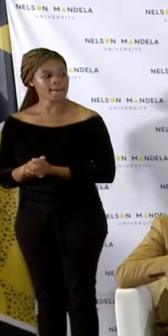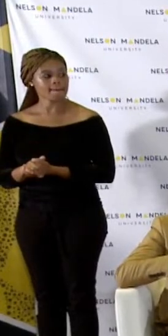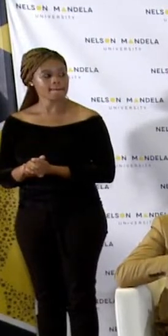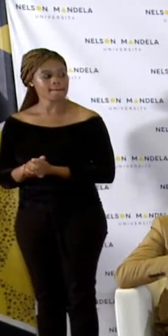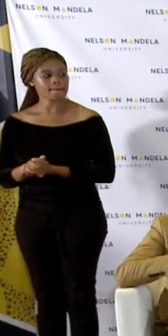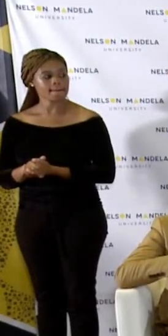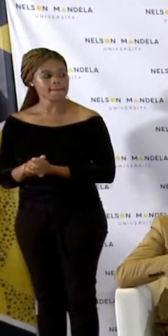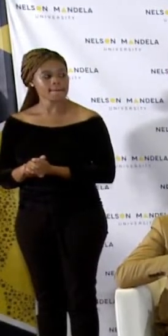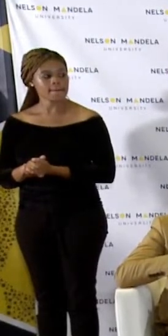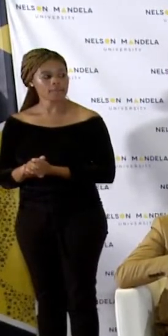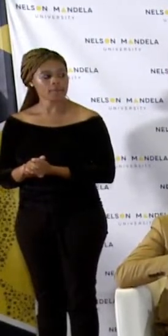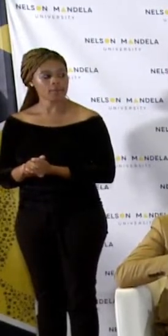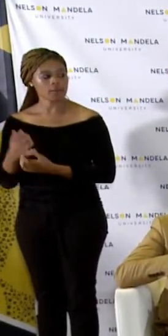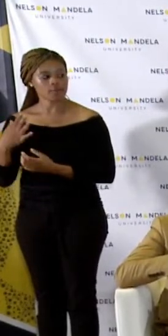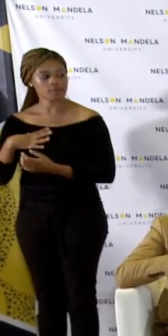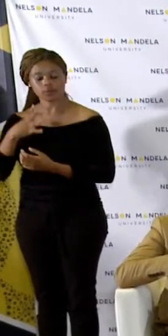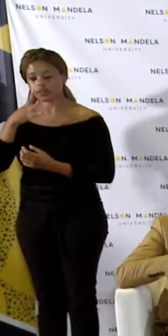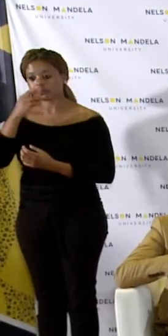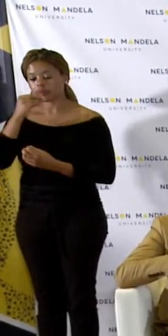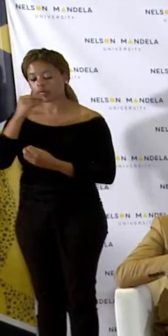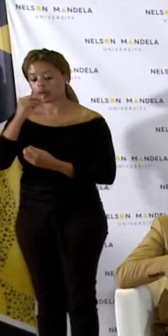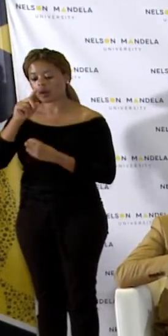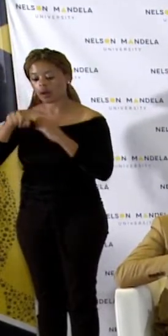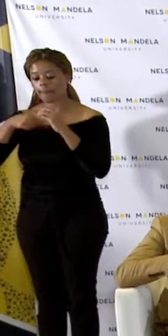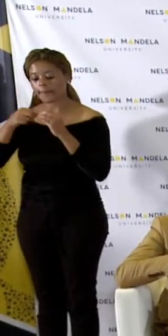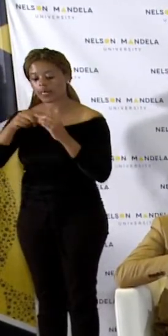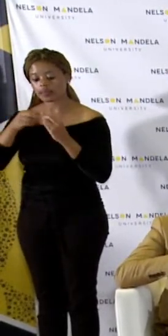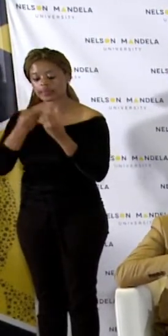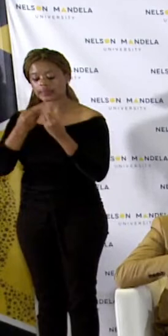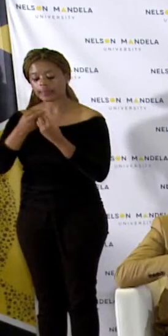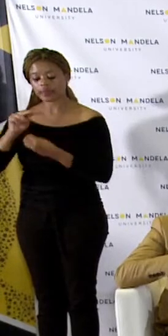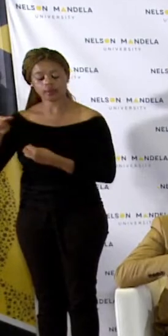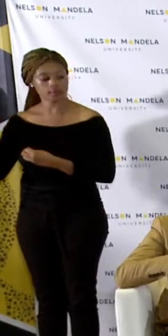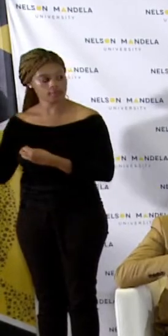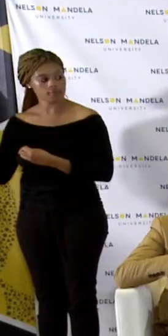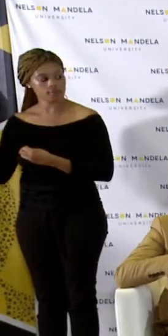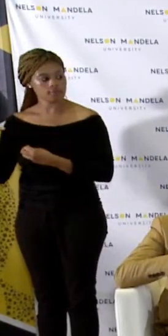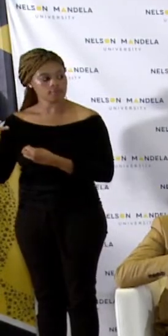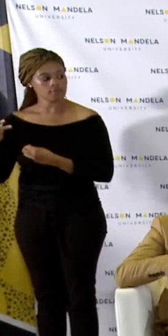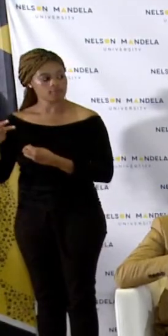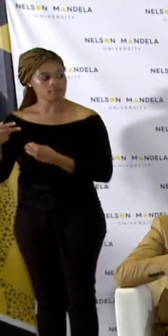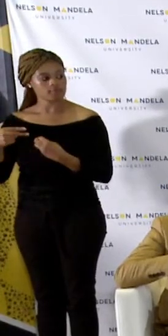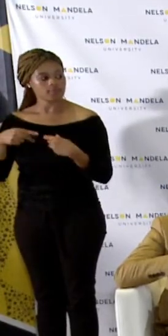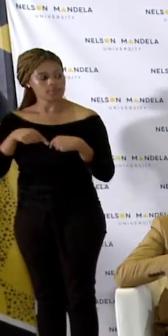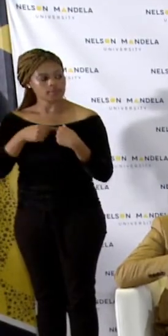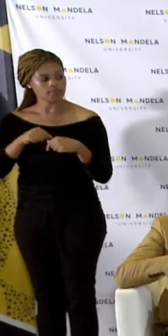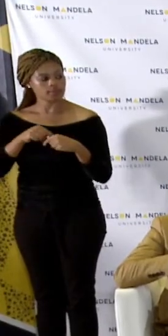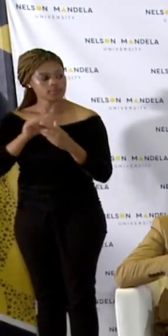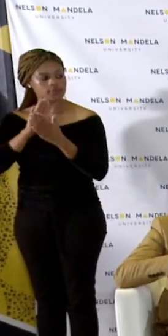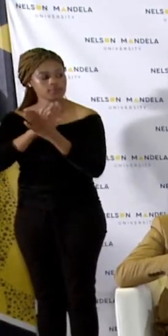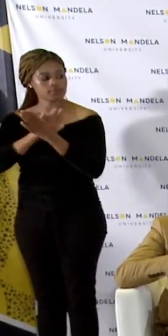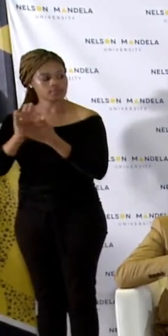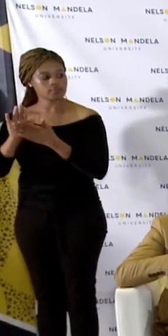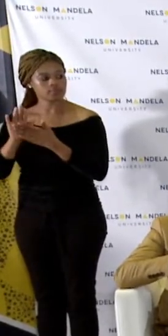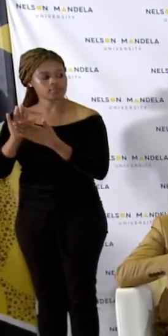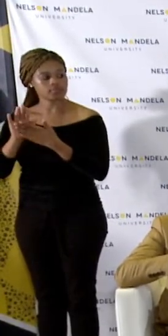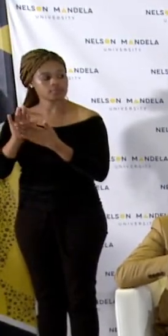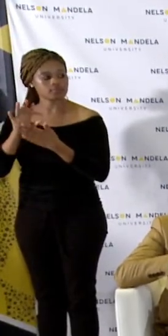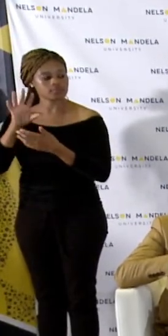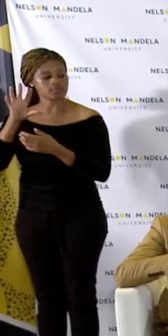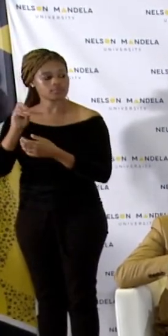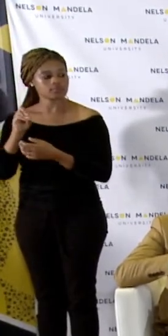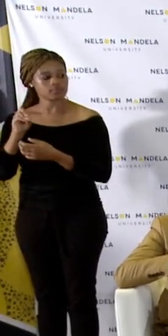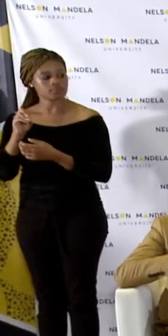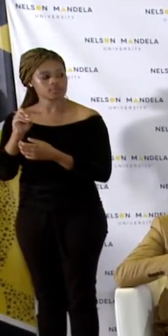want to change and speak about something else, which is dear to my heart, and also William Byrd's heart, is sitting over